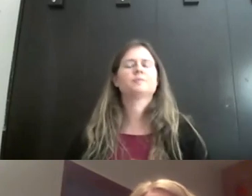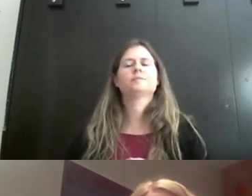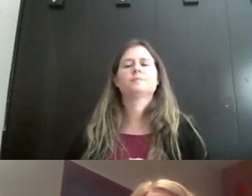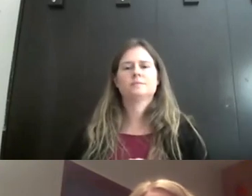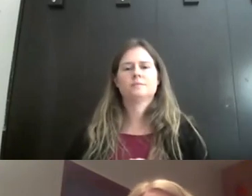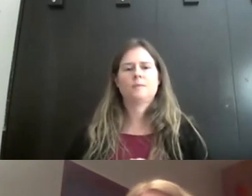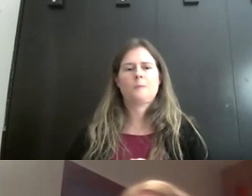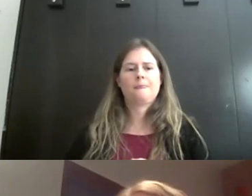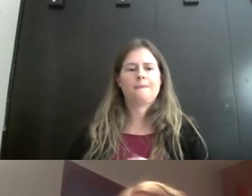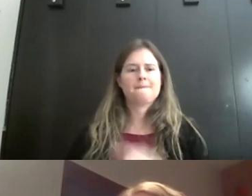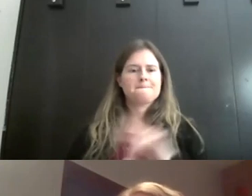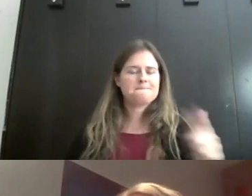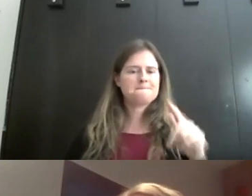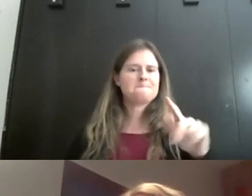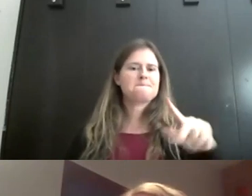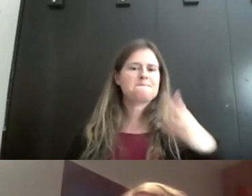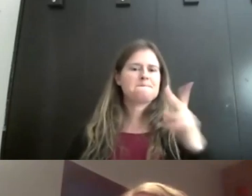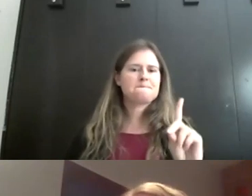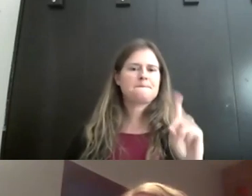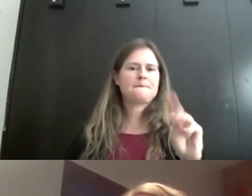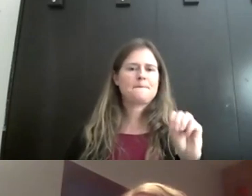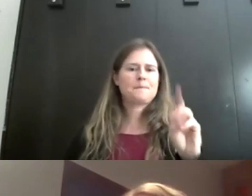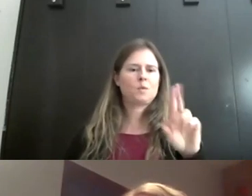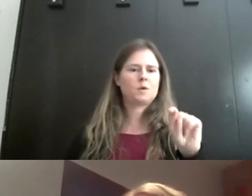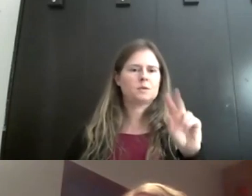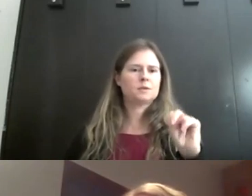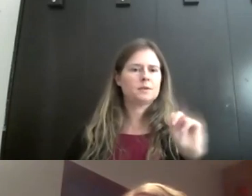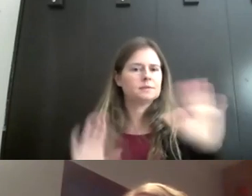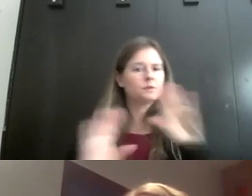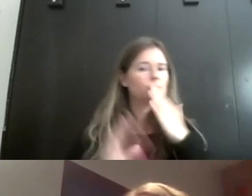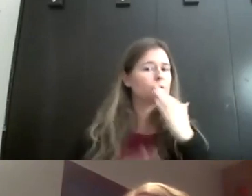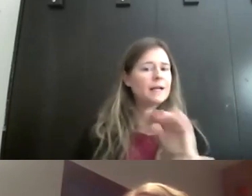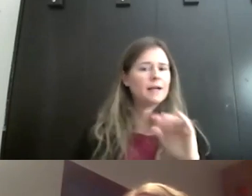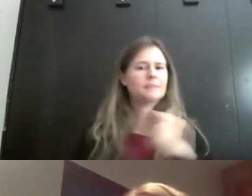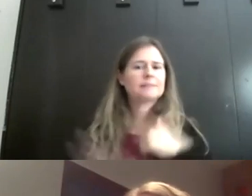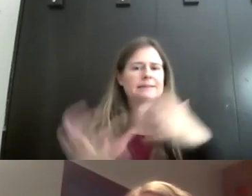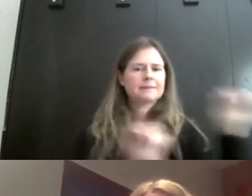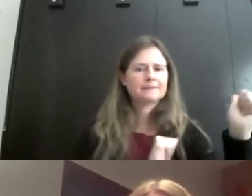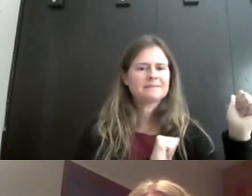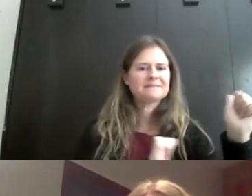to Dr. Morton. Close us out. Good night, everybody. I have another meeting.